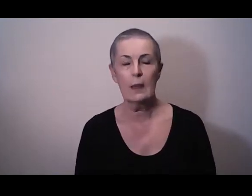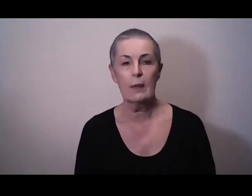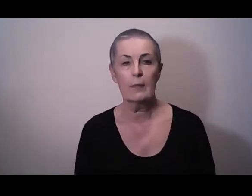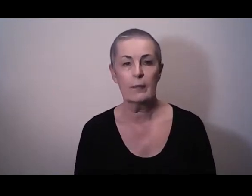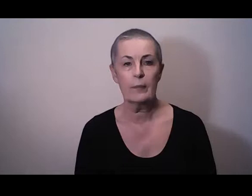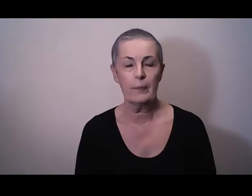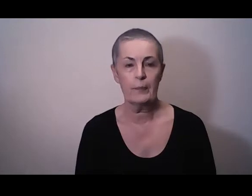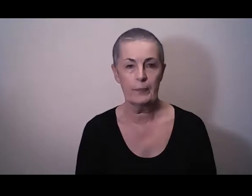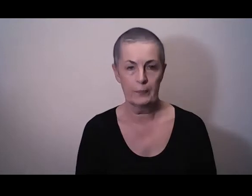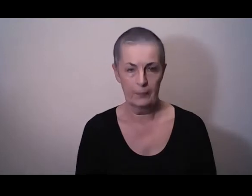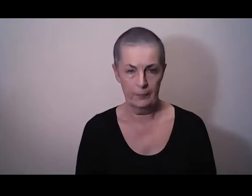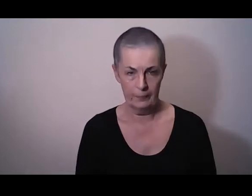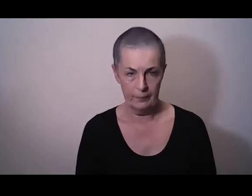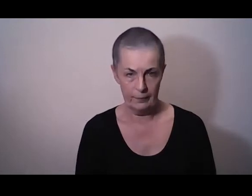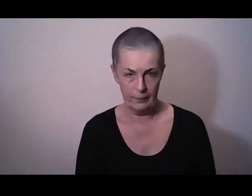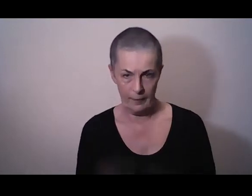clearly.